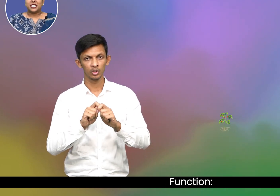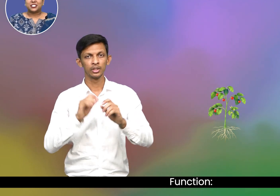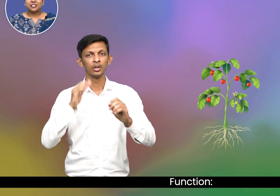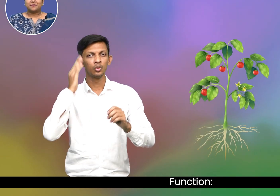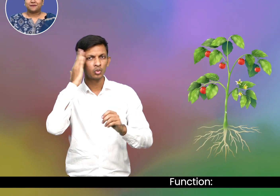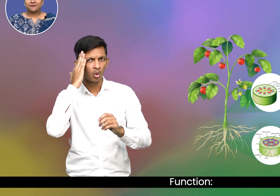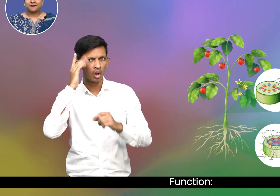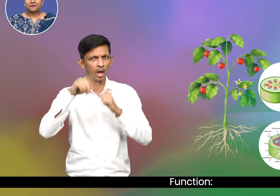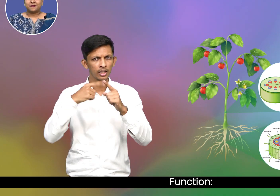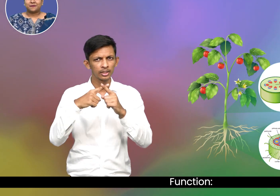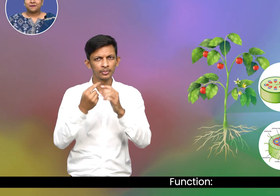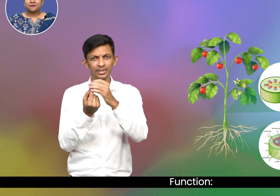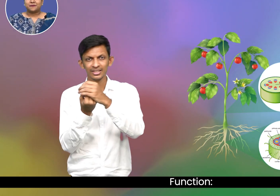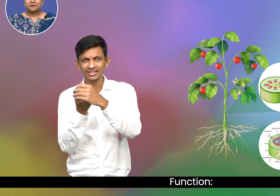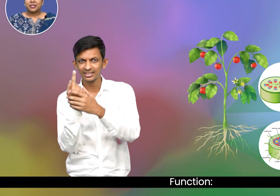Function: